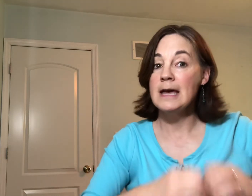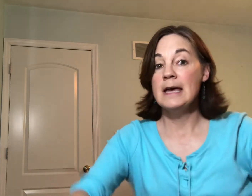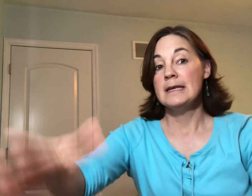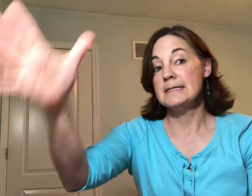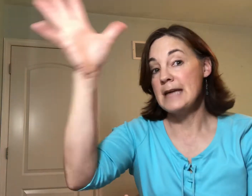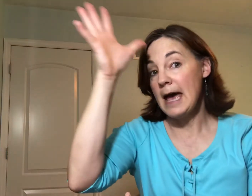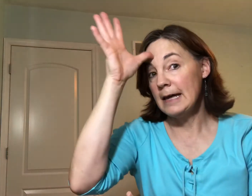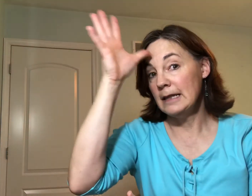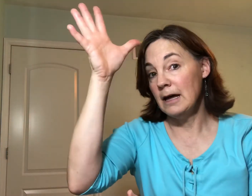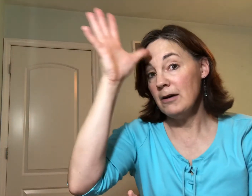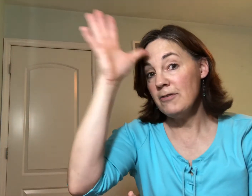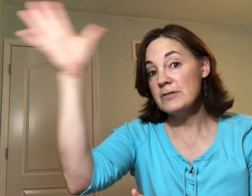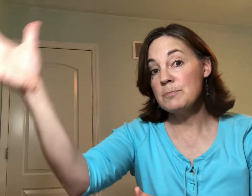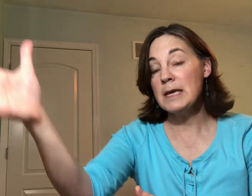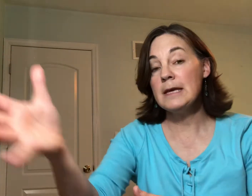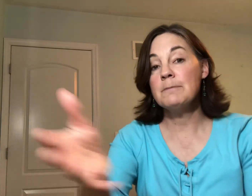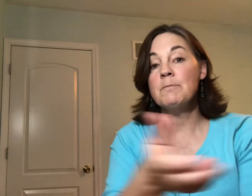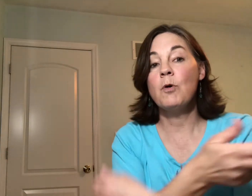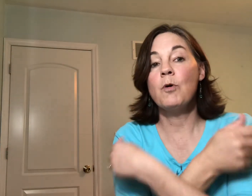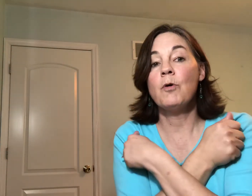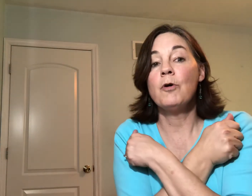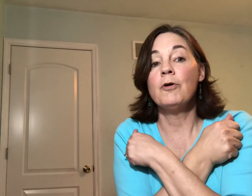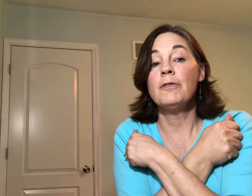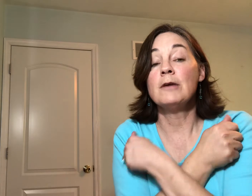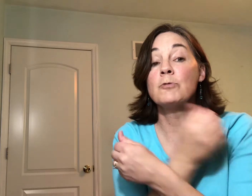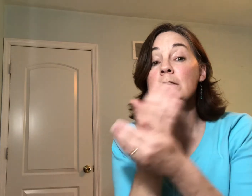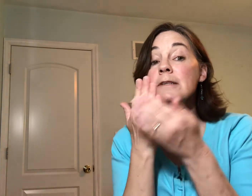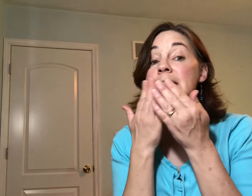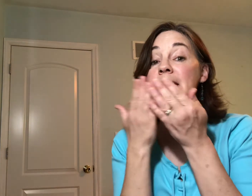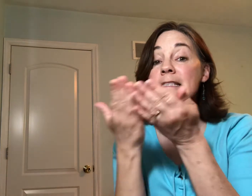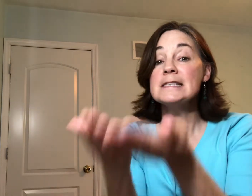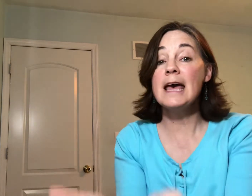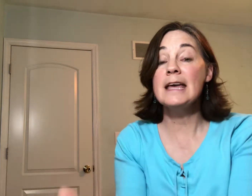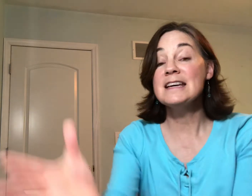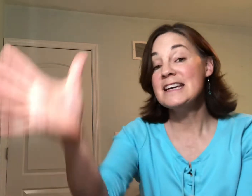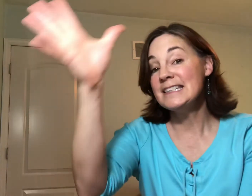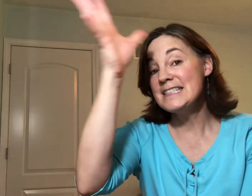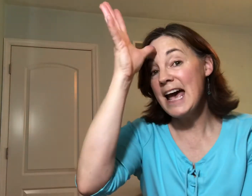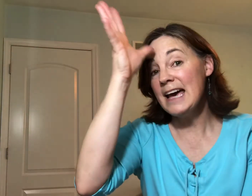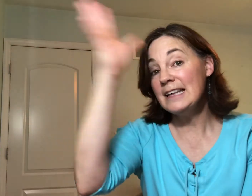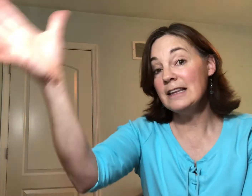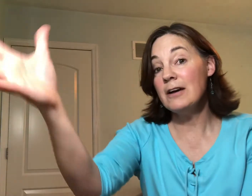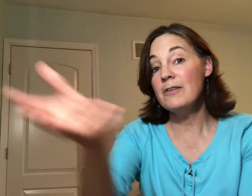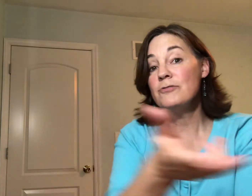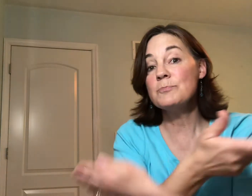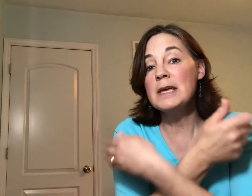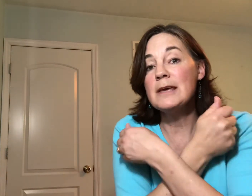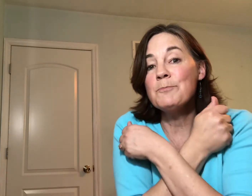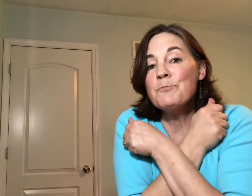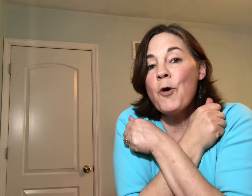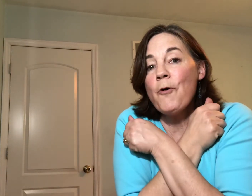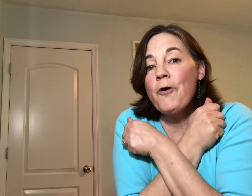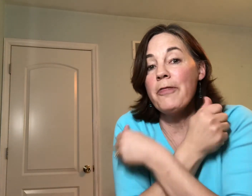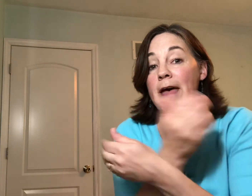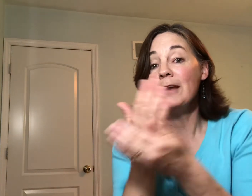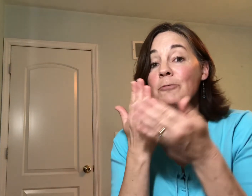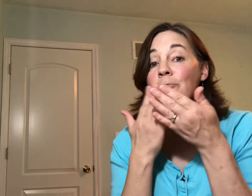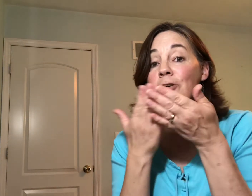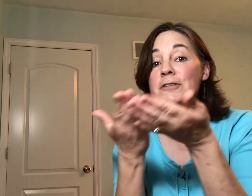Dad loves me more than words can say. Dad loves me more than words